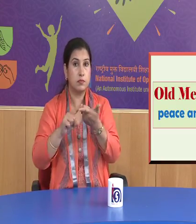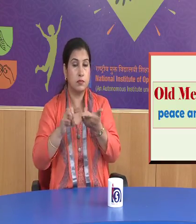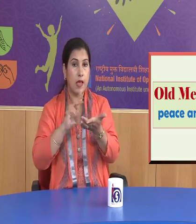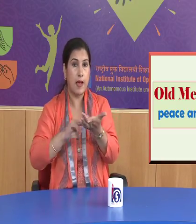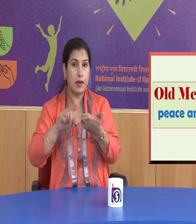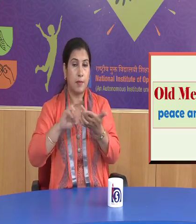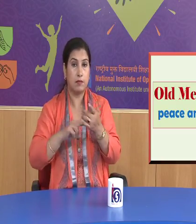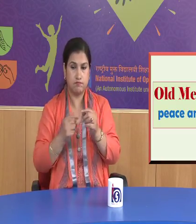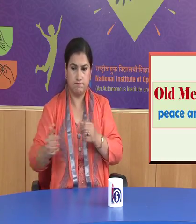countries.